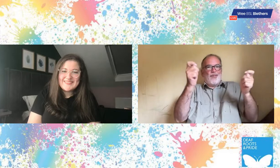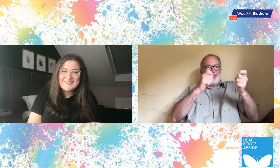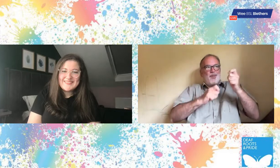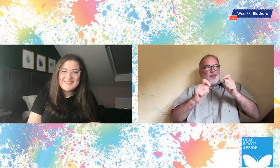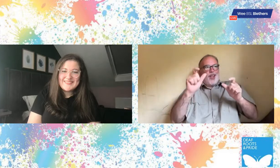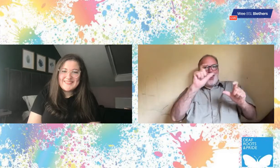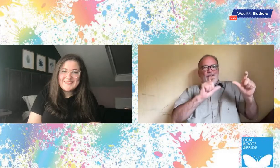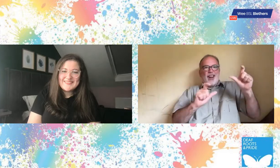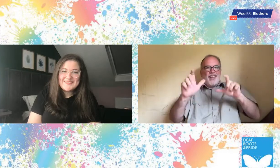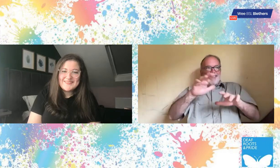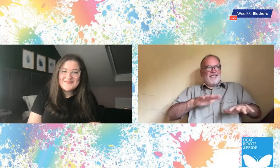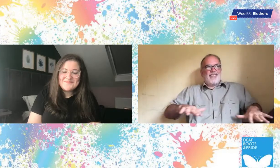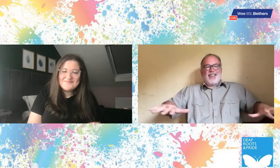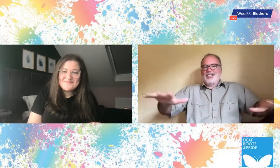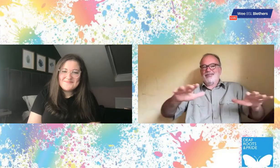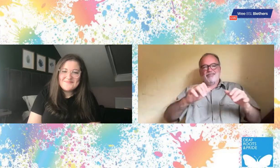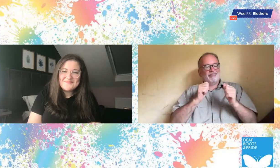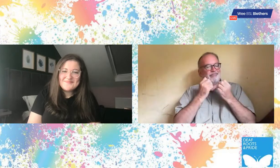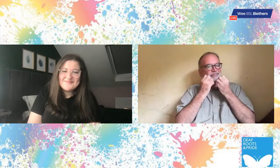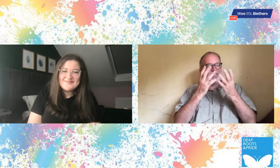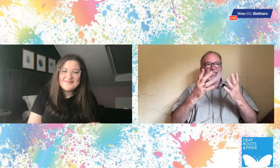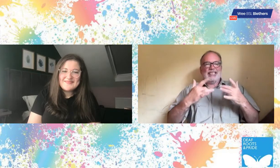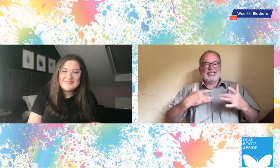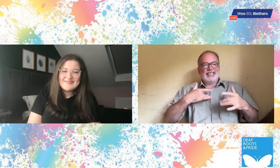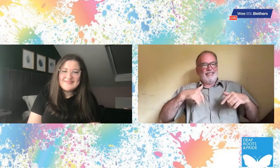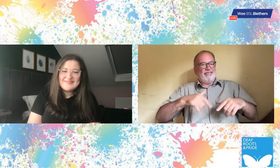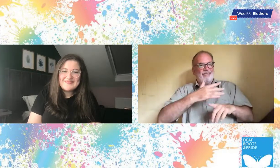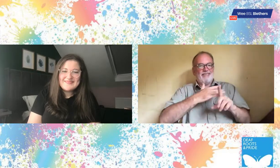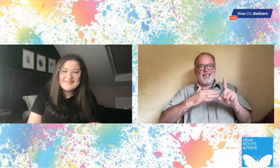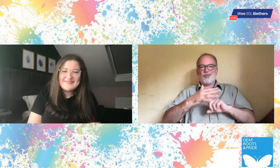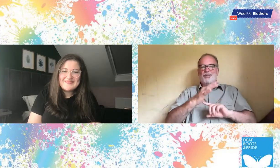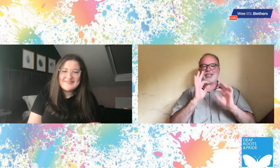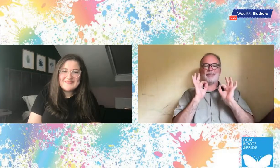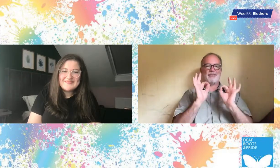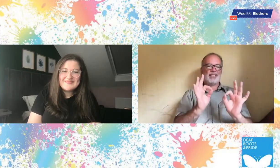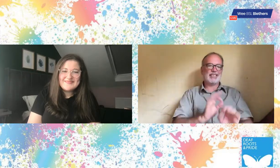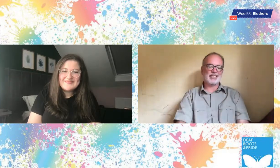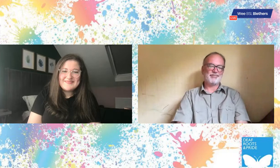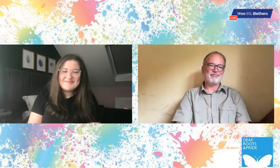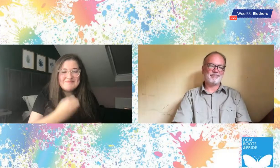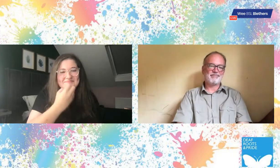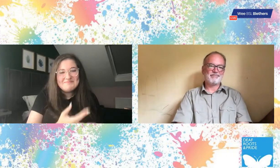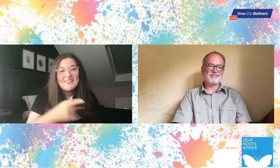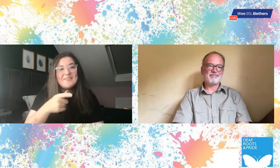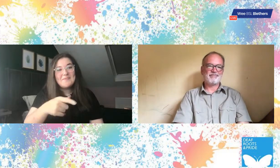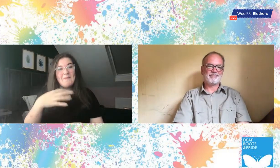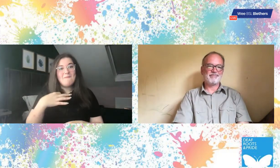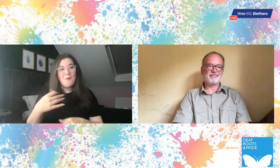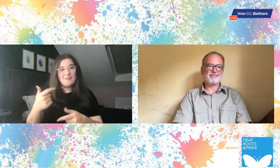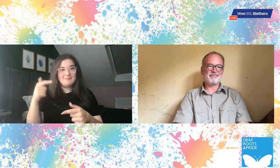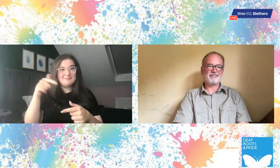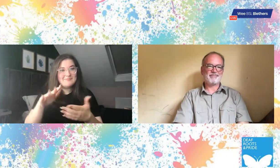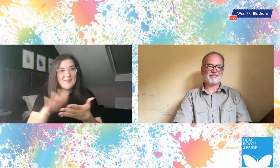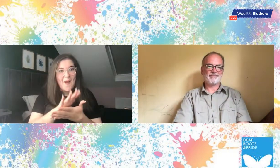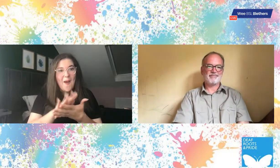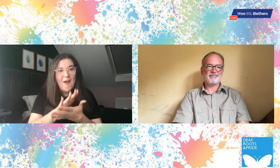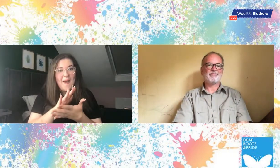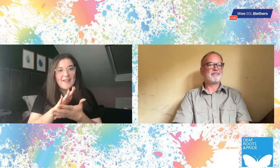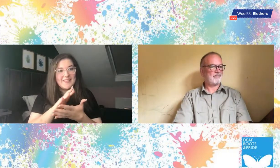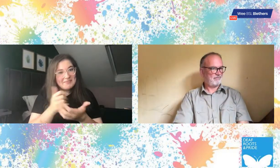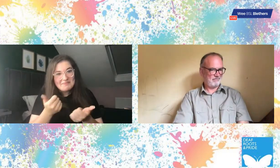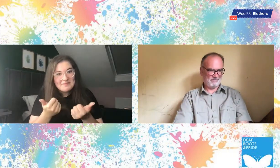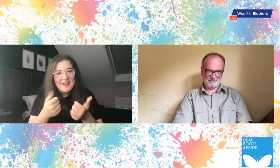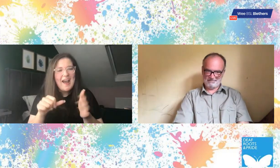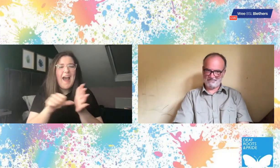again. But things grow and things change, and the environment changes. You go through the seasons, the changing colours. It's beautiful. It's